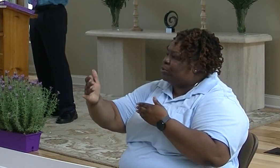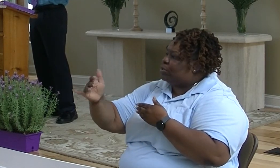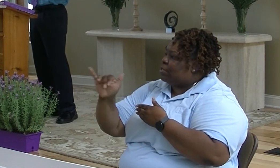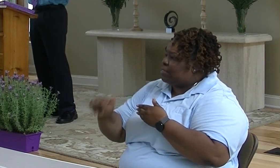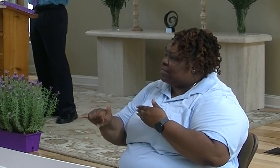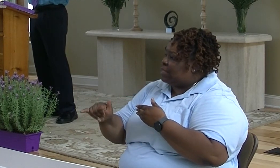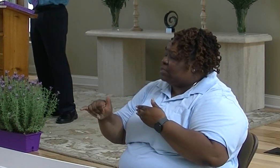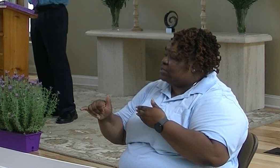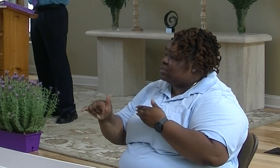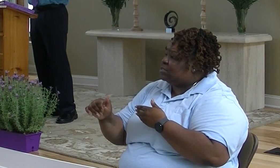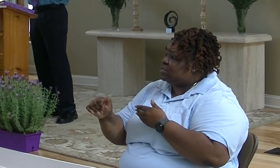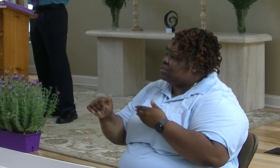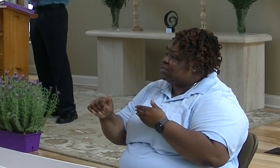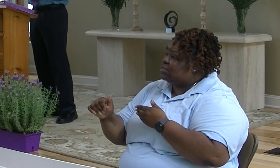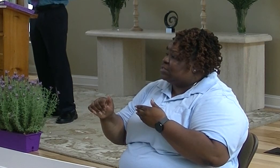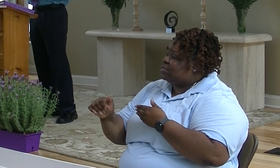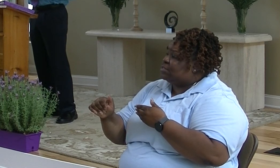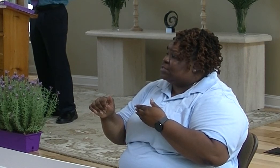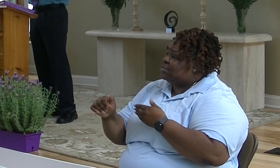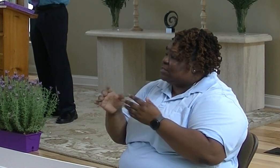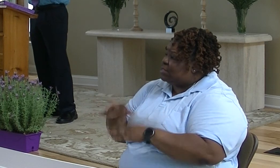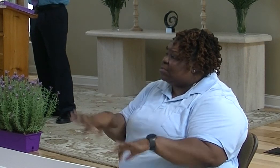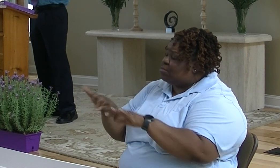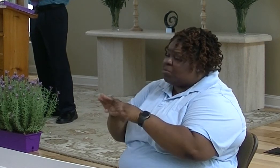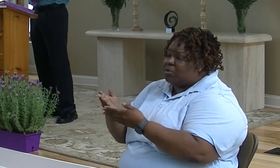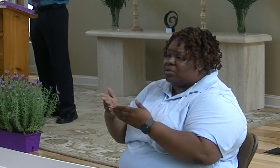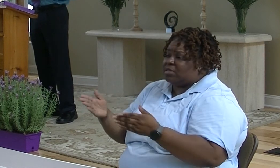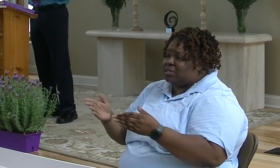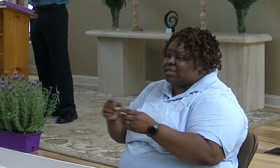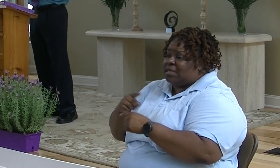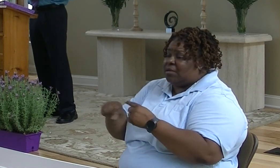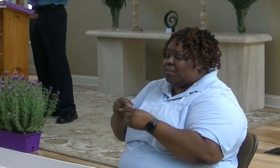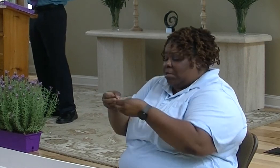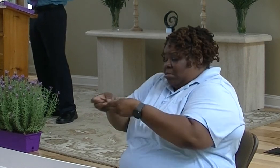go and let God. Let it be. I already